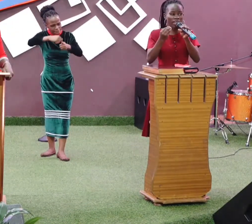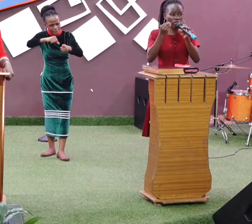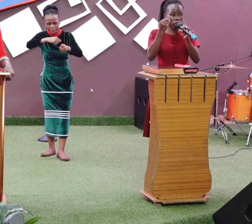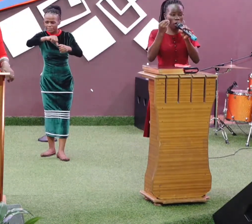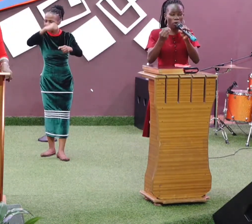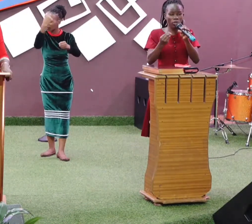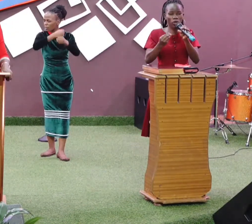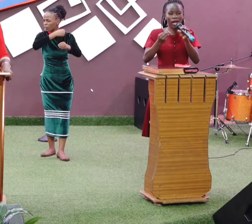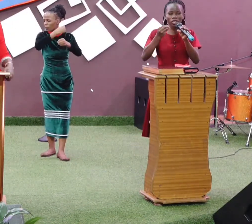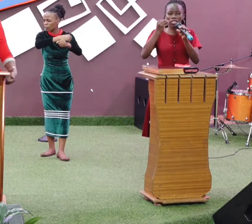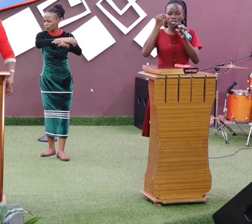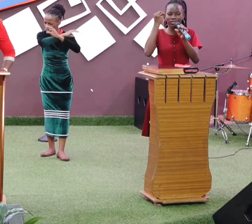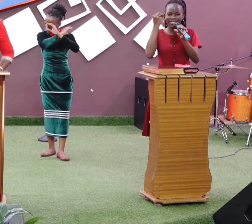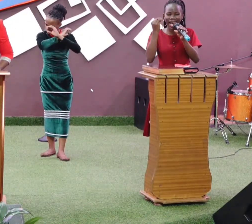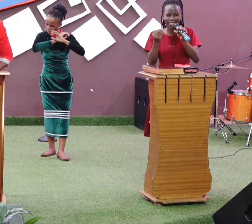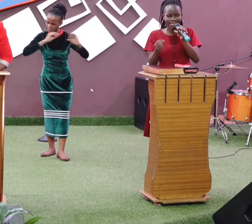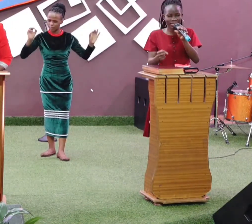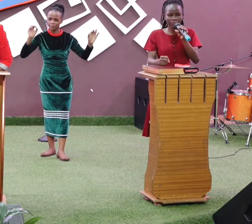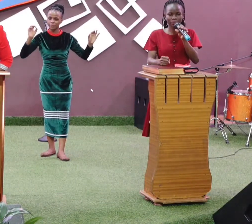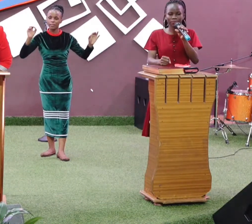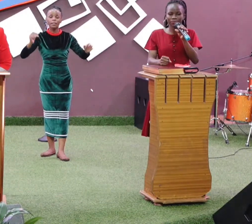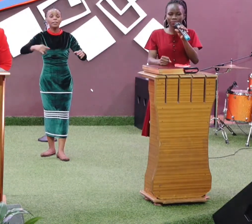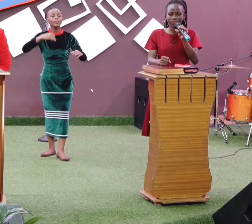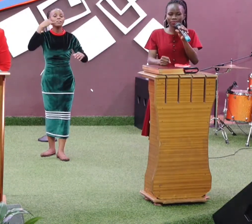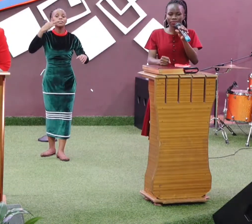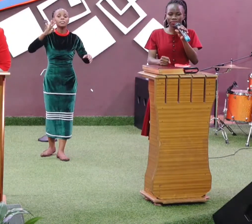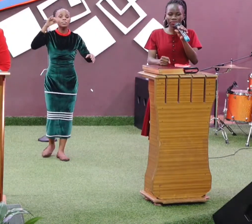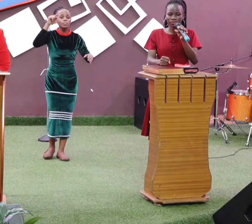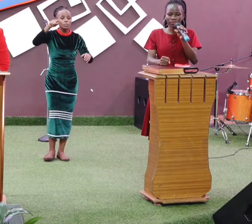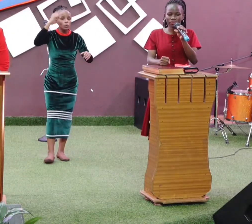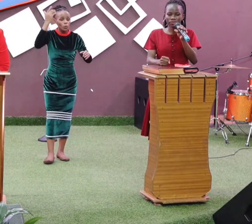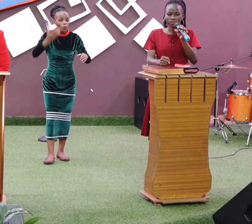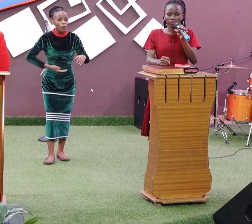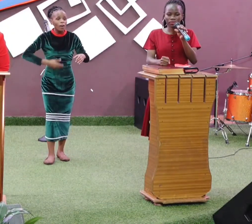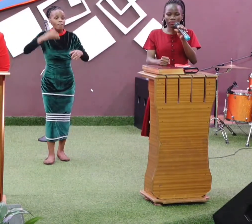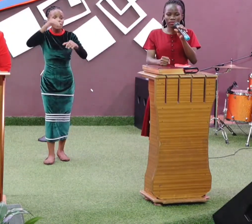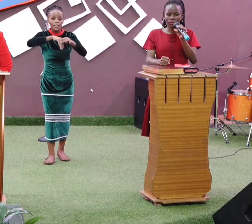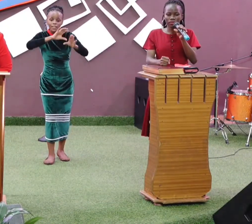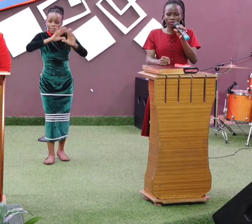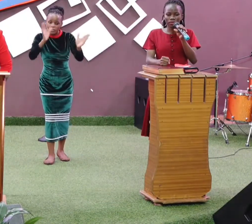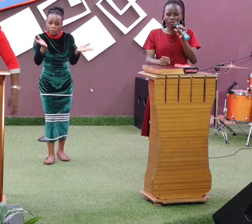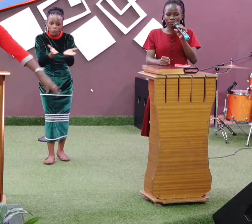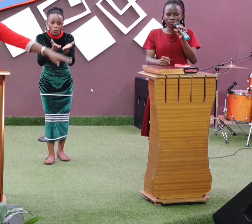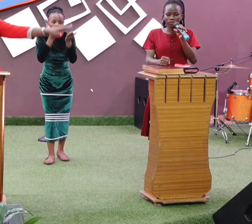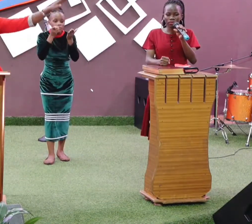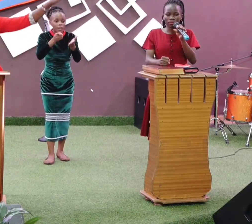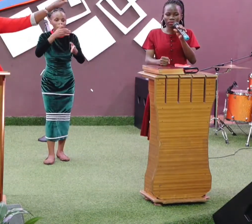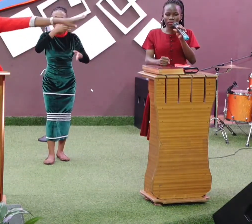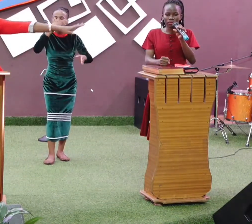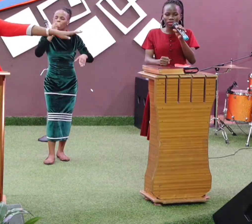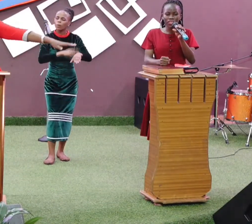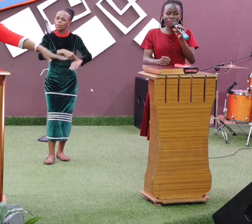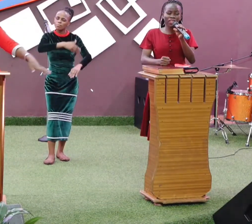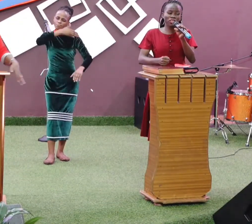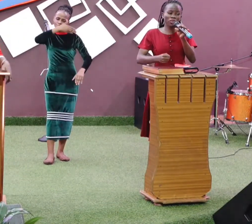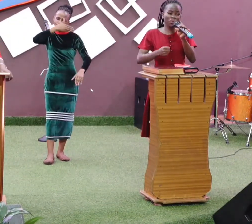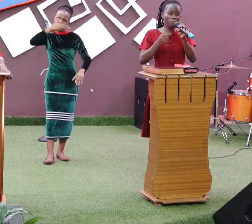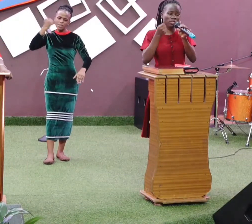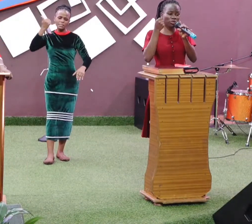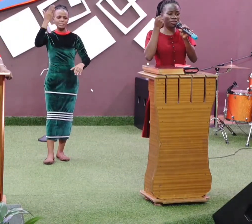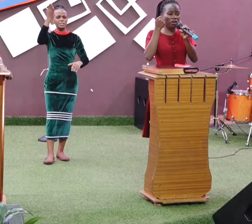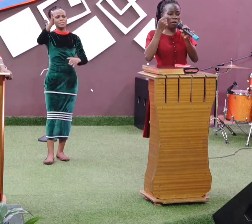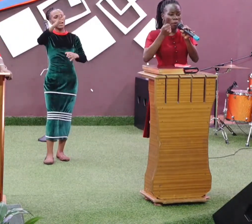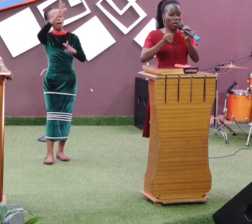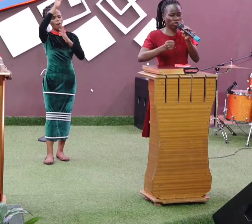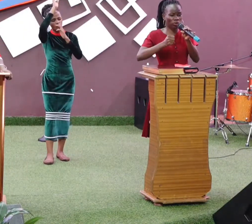have silver and gold, you cannot use that. Nebobanga kunsi kunonga gwe wakabi wano kunsi wali ebitibwa byote bikora. Even though